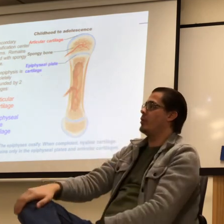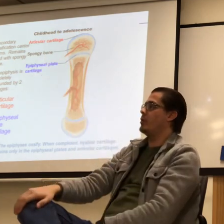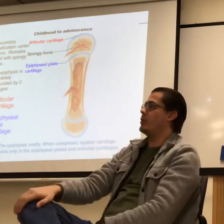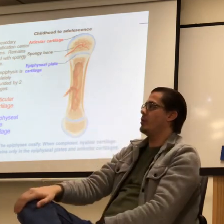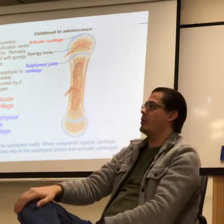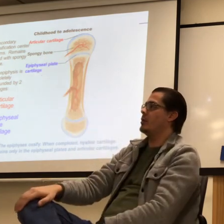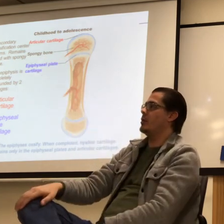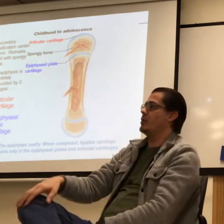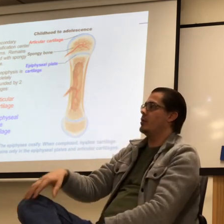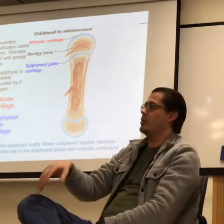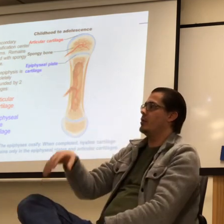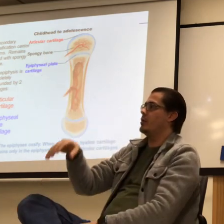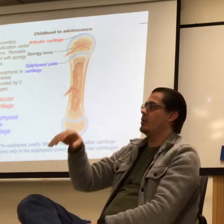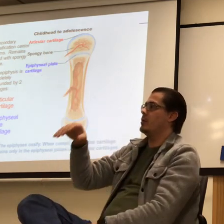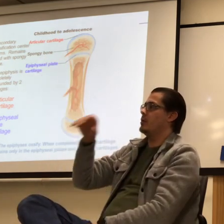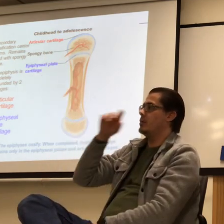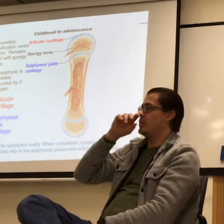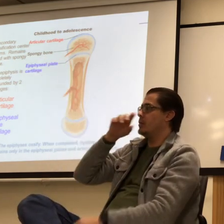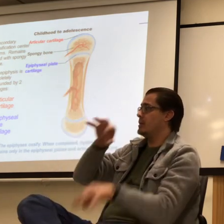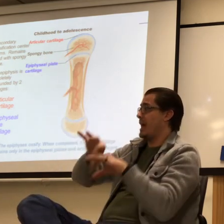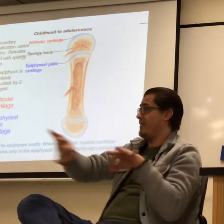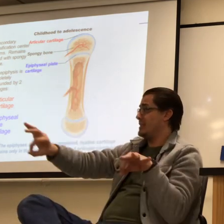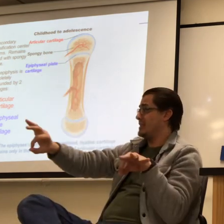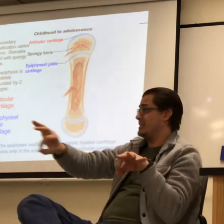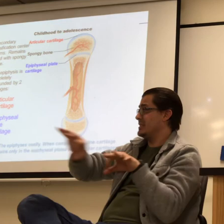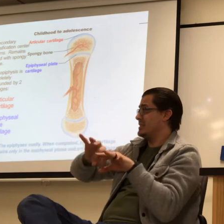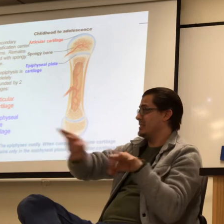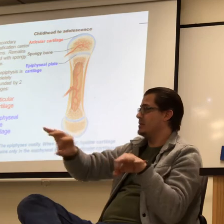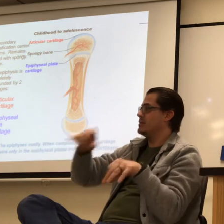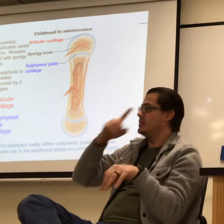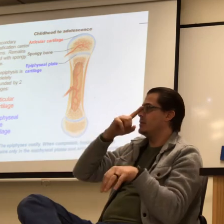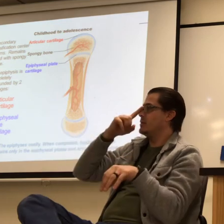Compact bone surrounding the diaphysis.